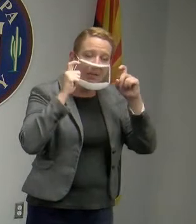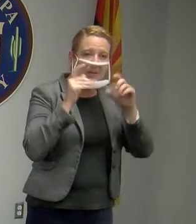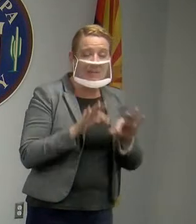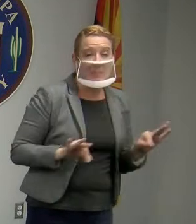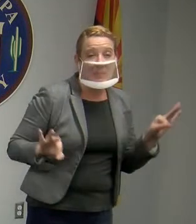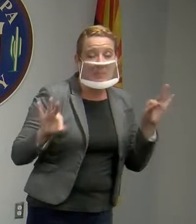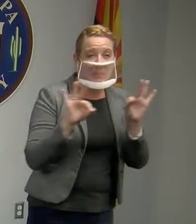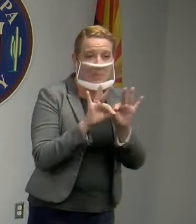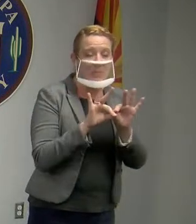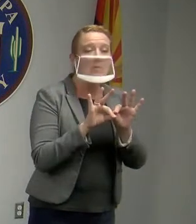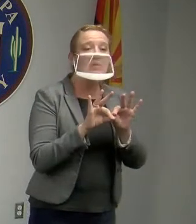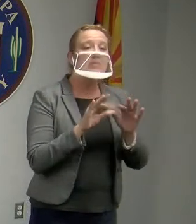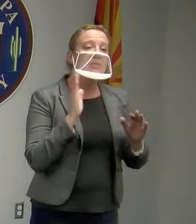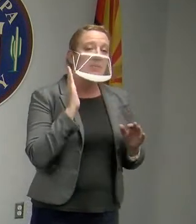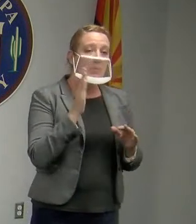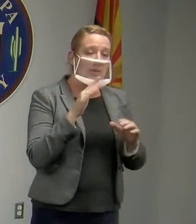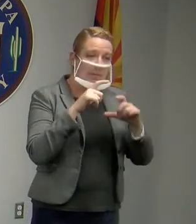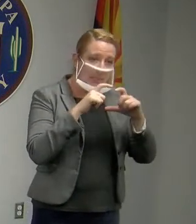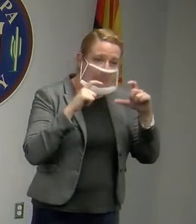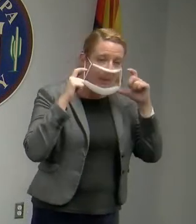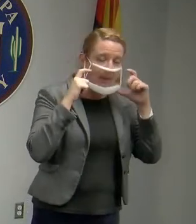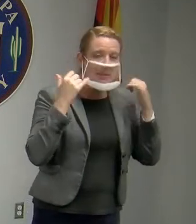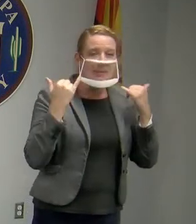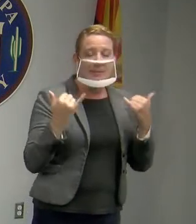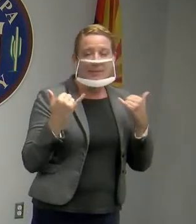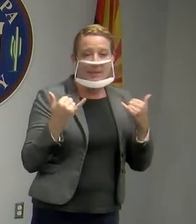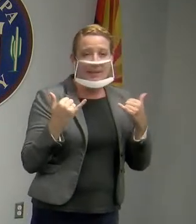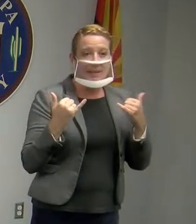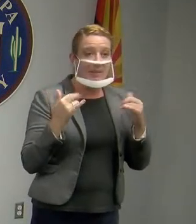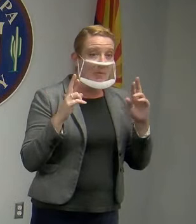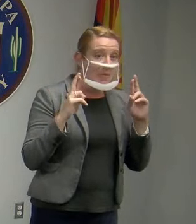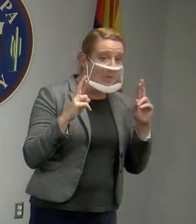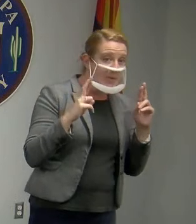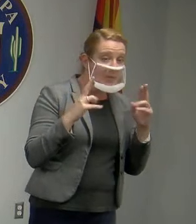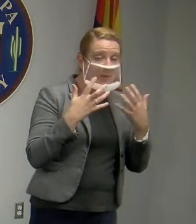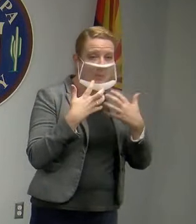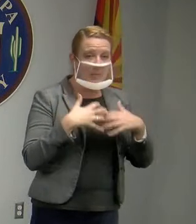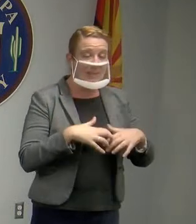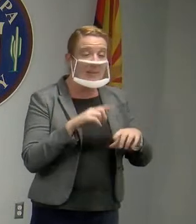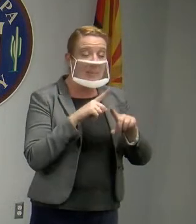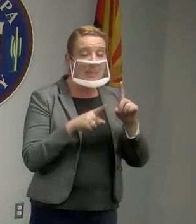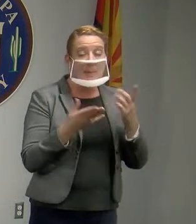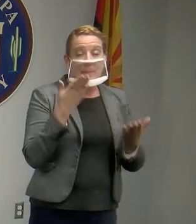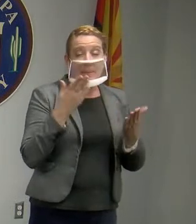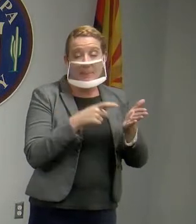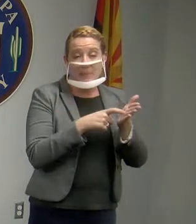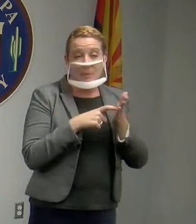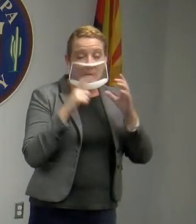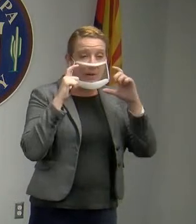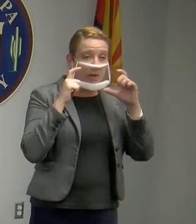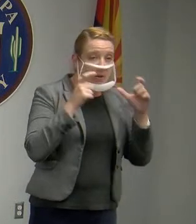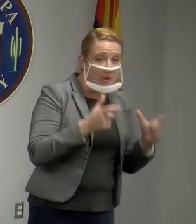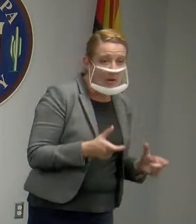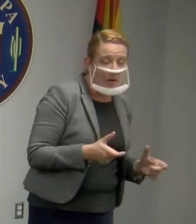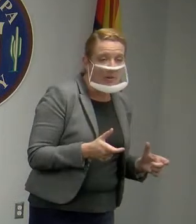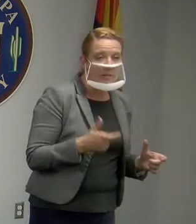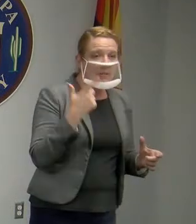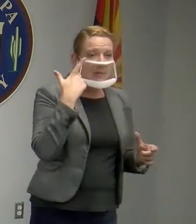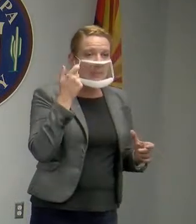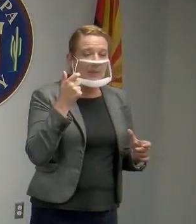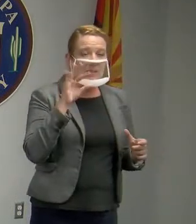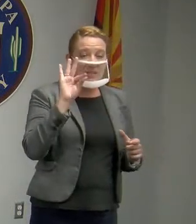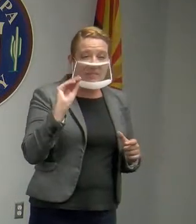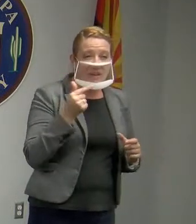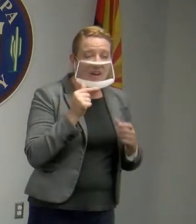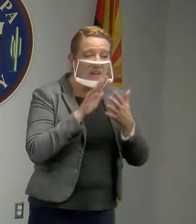Sign Language. She is going to use this new mask, and we hope that it works. But if she has to take it off at some point during this just because it fogs up